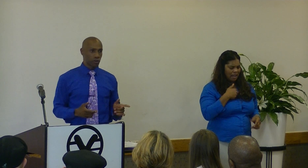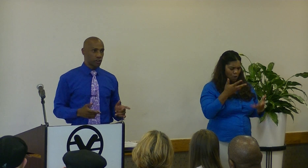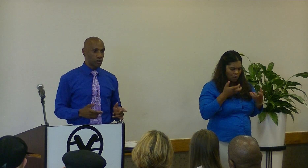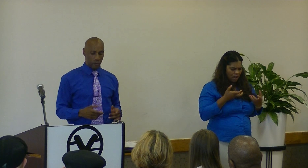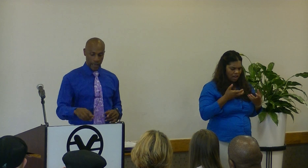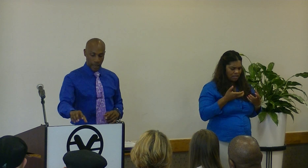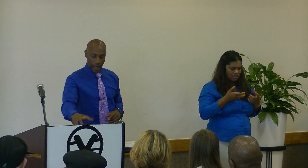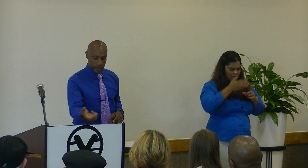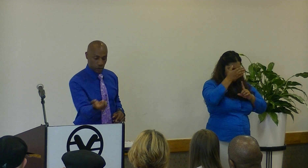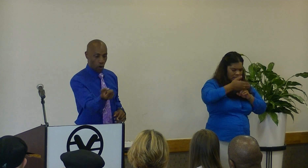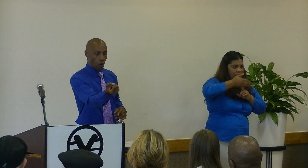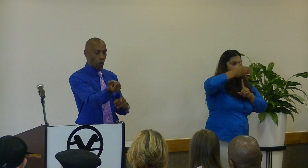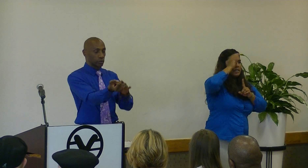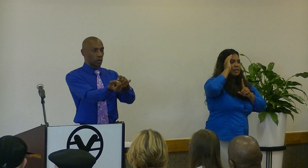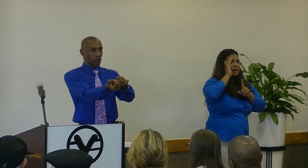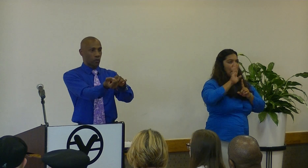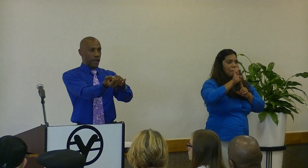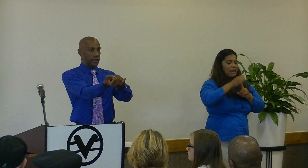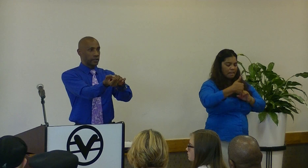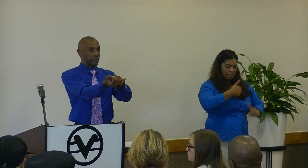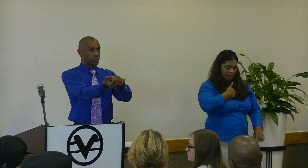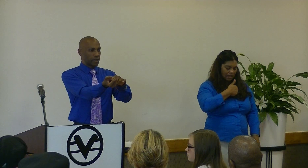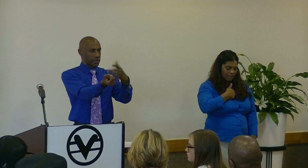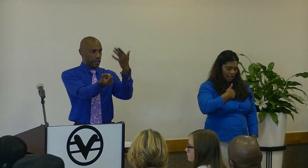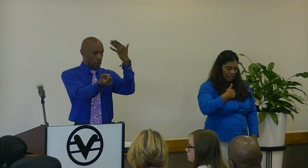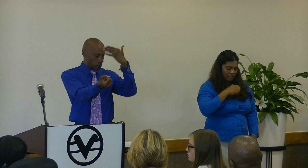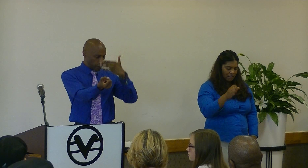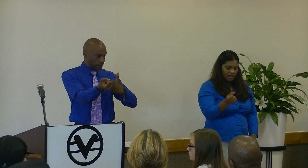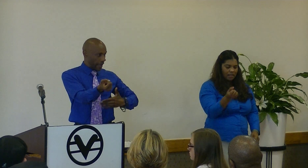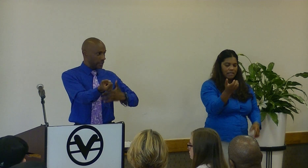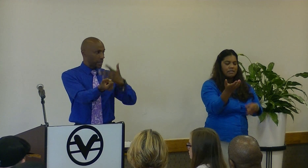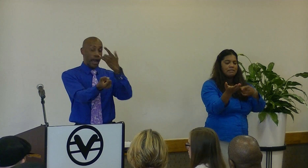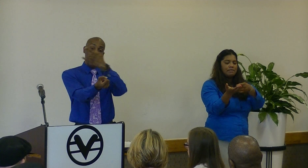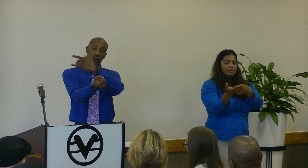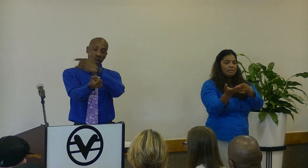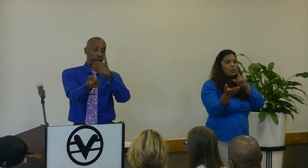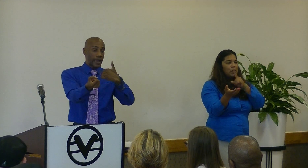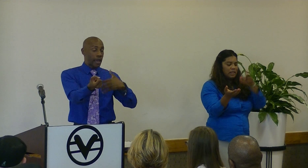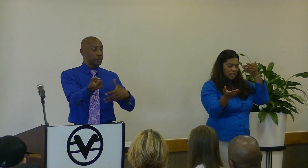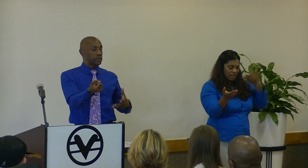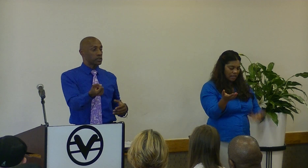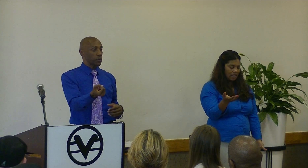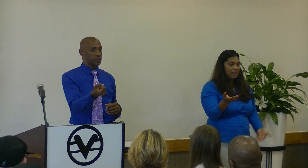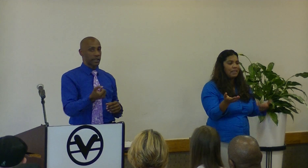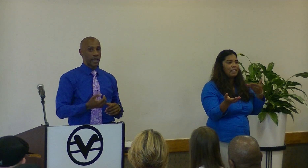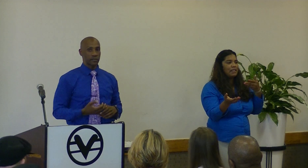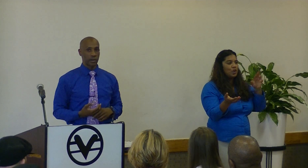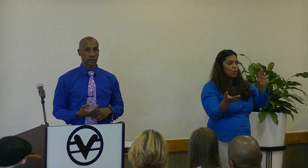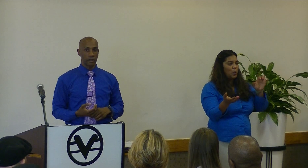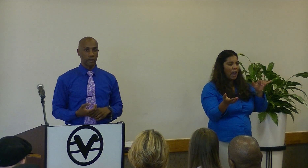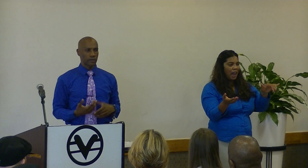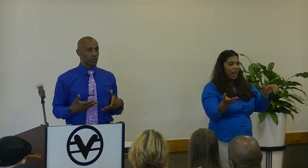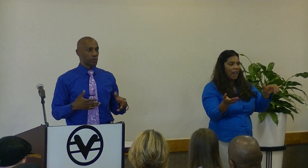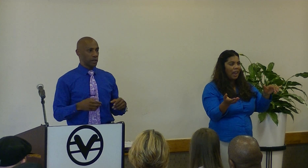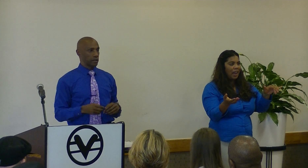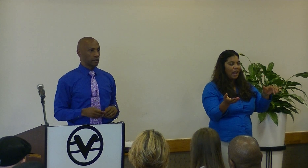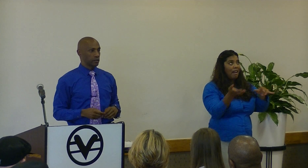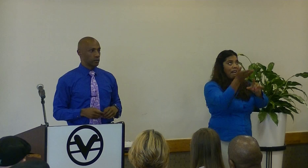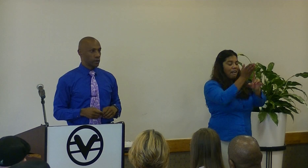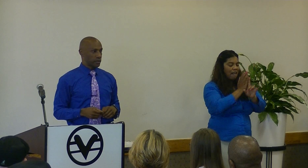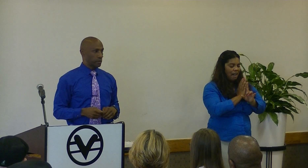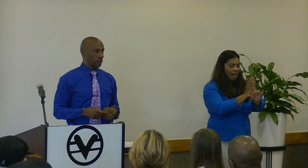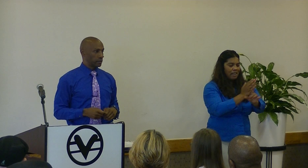And in order to do that, I still hold Ray. Because I know that that is how the I am is expressing as me. Through